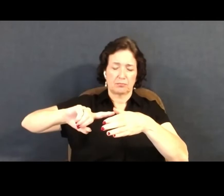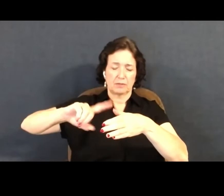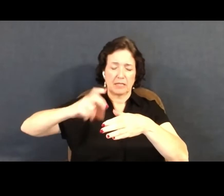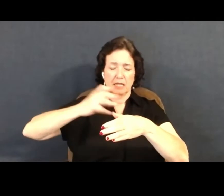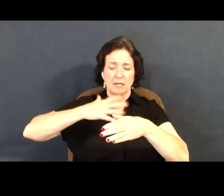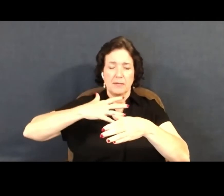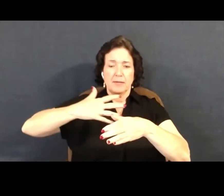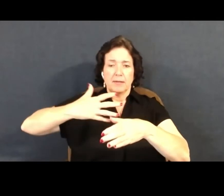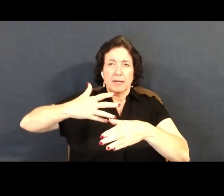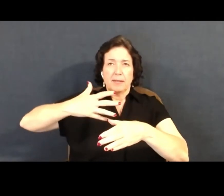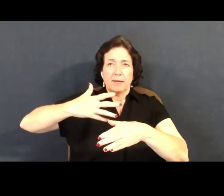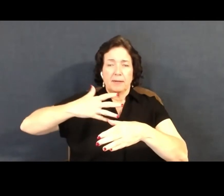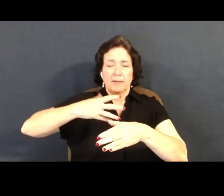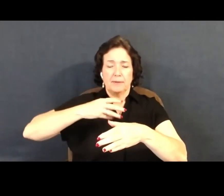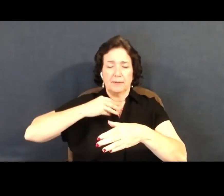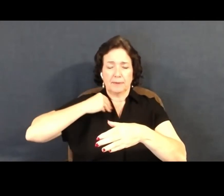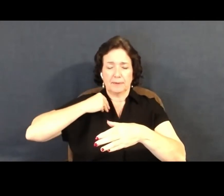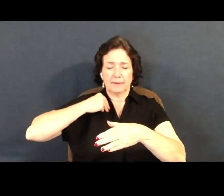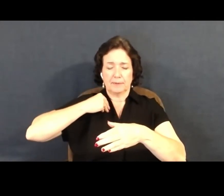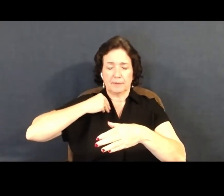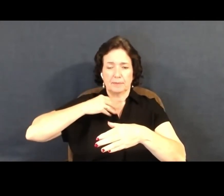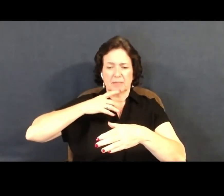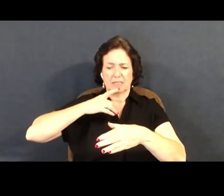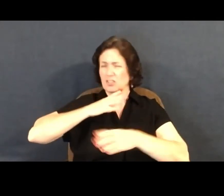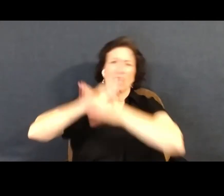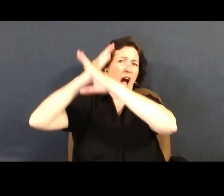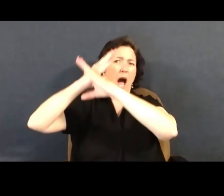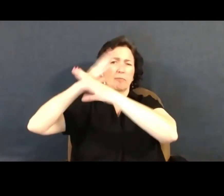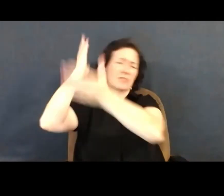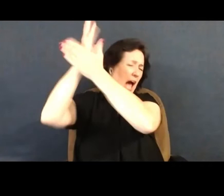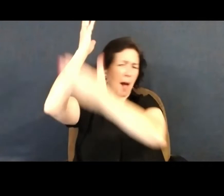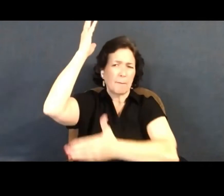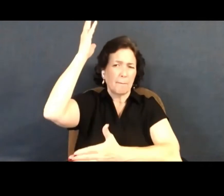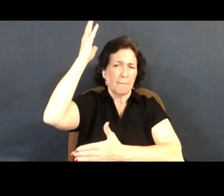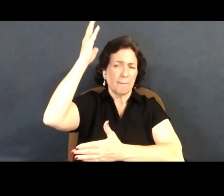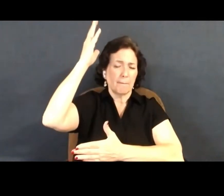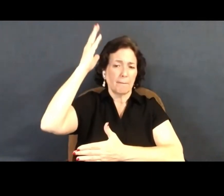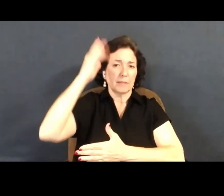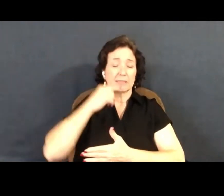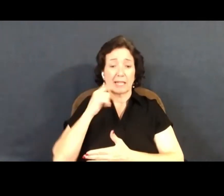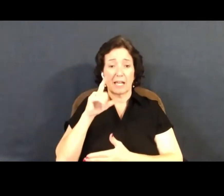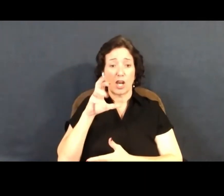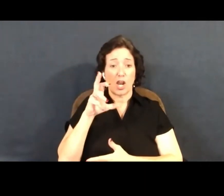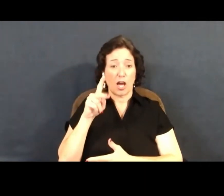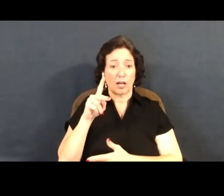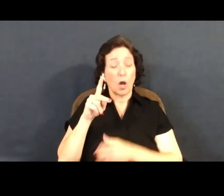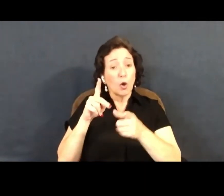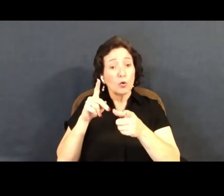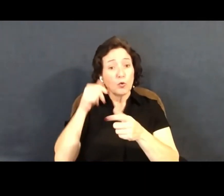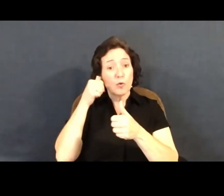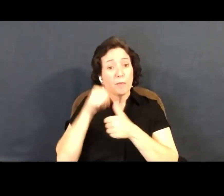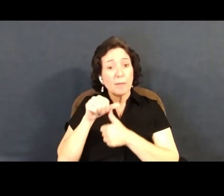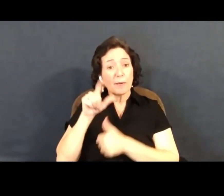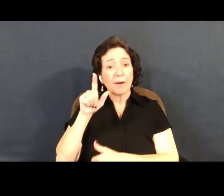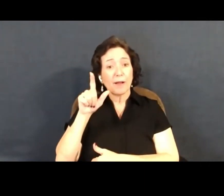in. And as he breathed in, "Stop," said Luck. Do you remember Luck that made that deal